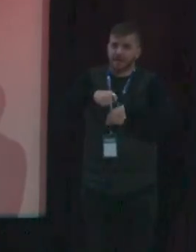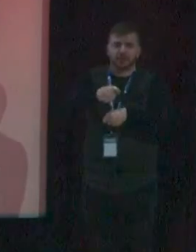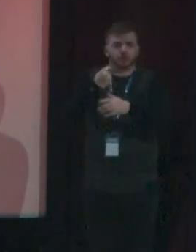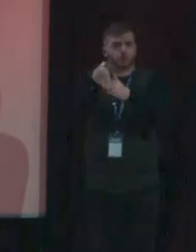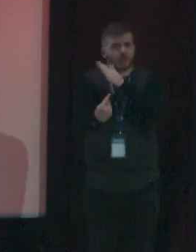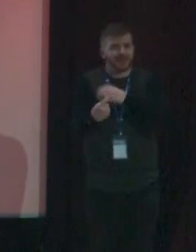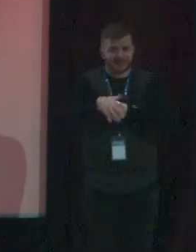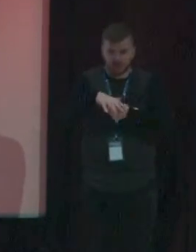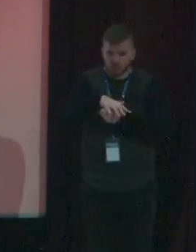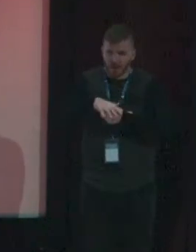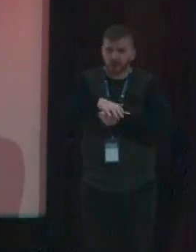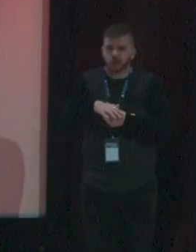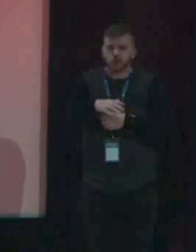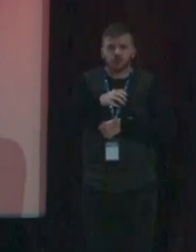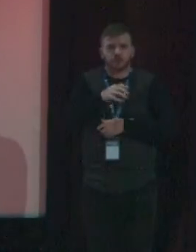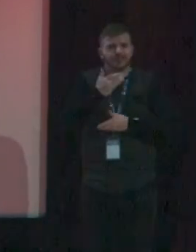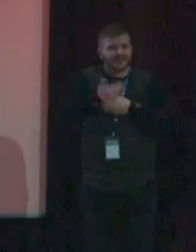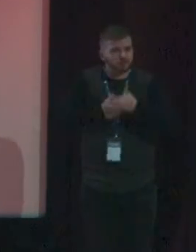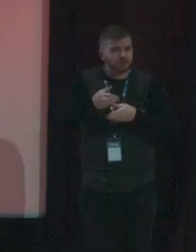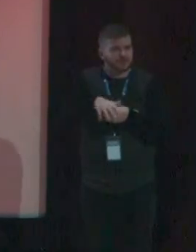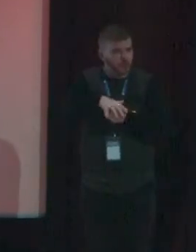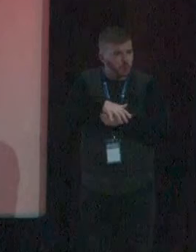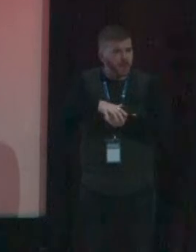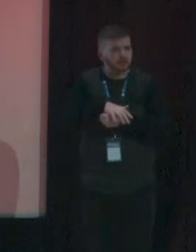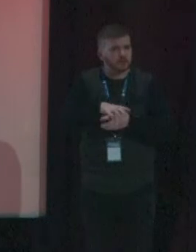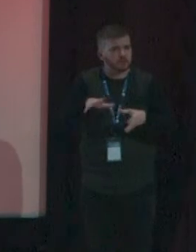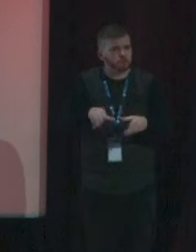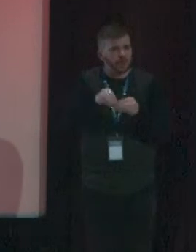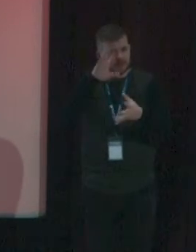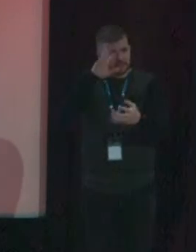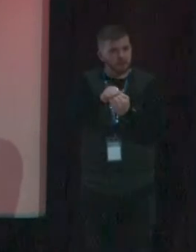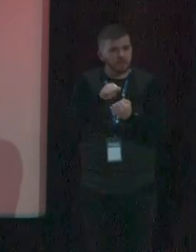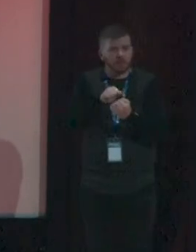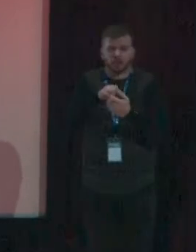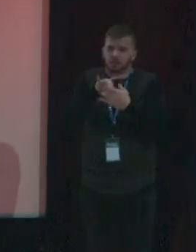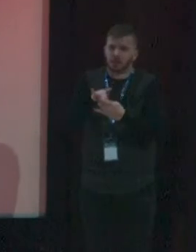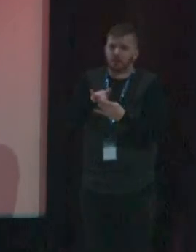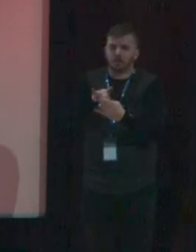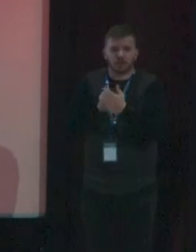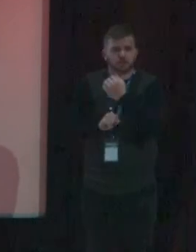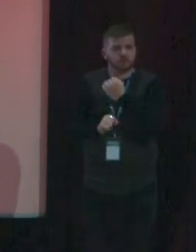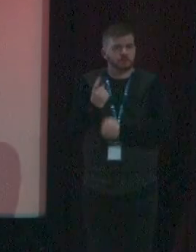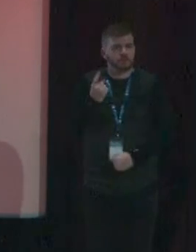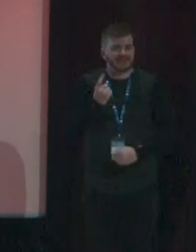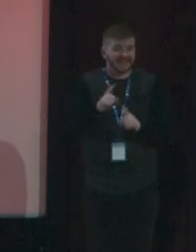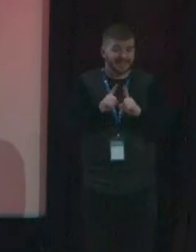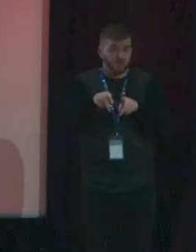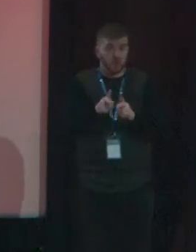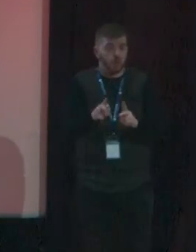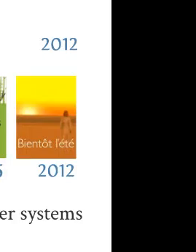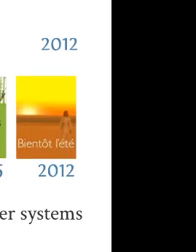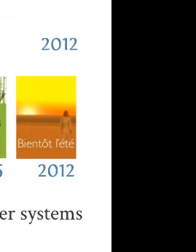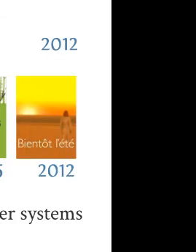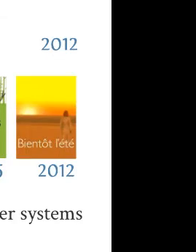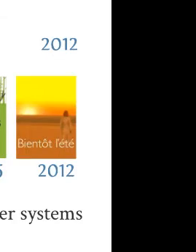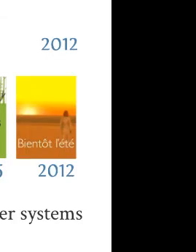unique situations, unique narrative situations that create memorable engagement. It's a very different way of operating. And returning to this